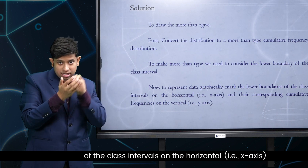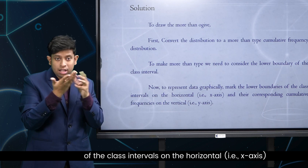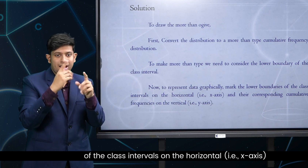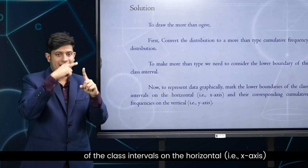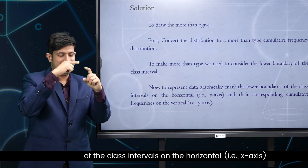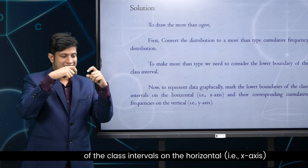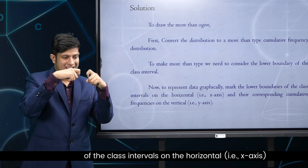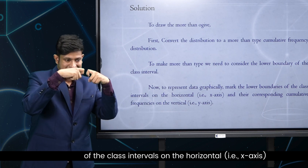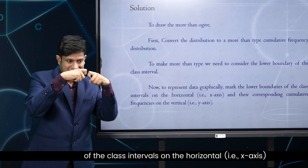x-axis,